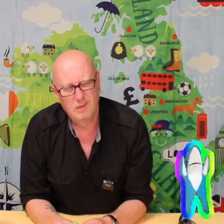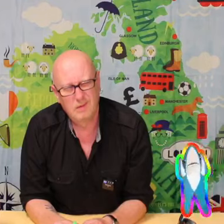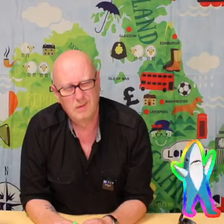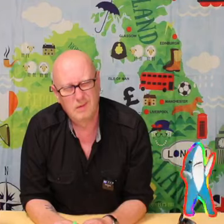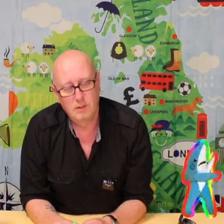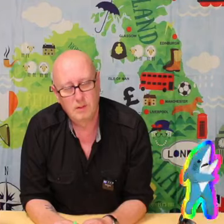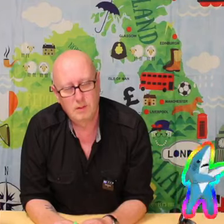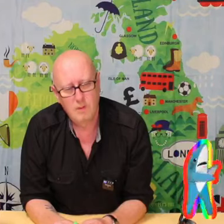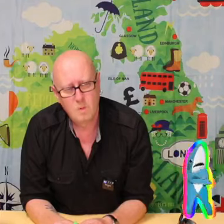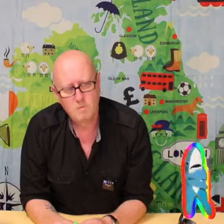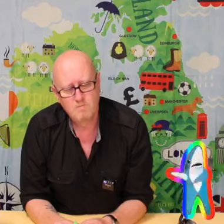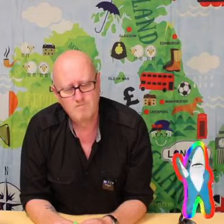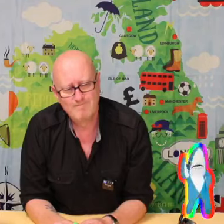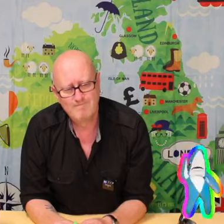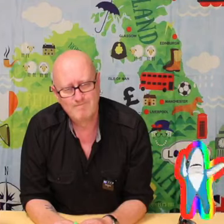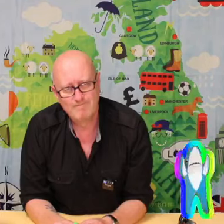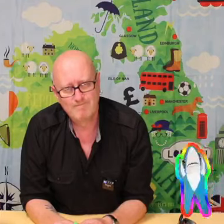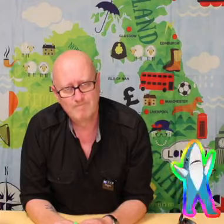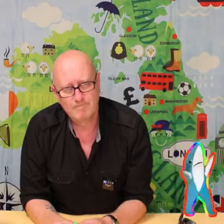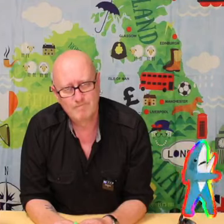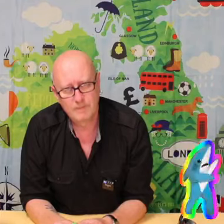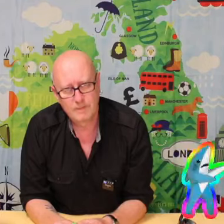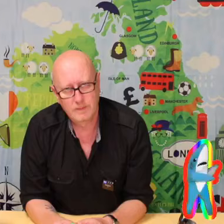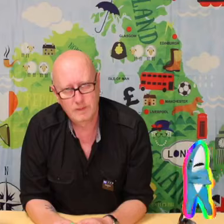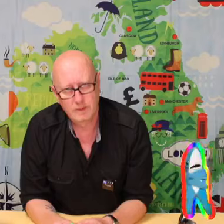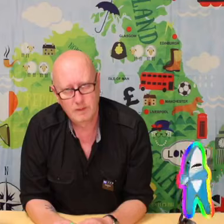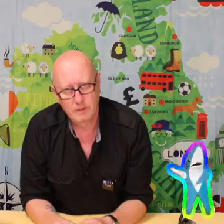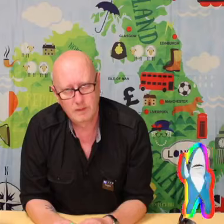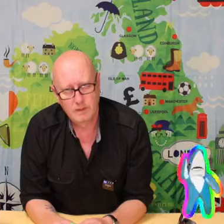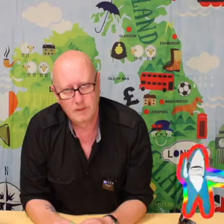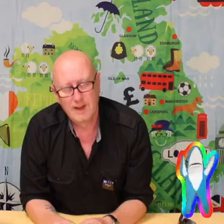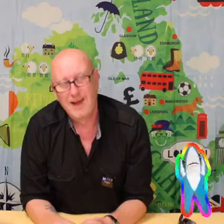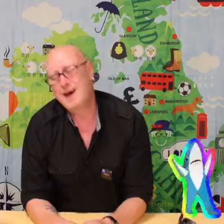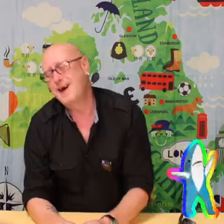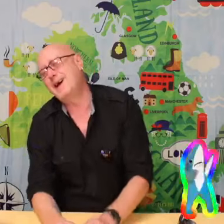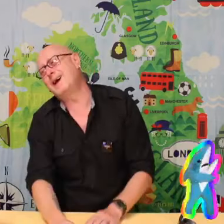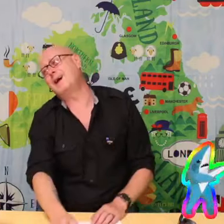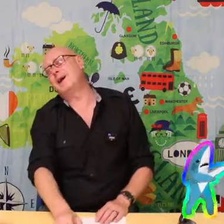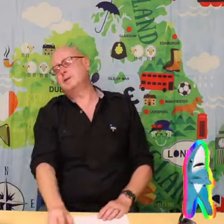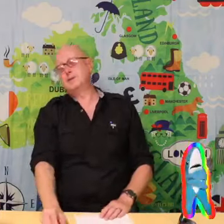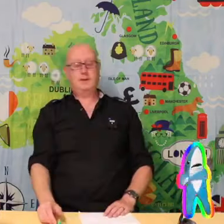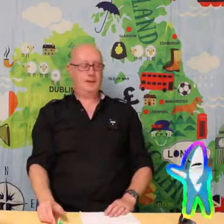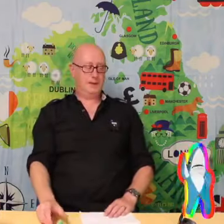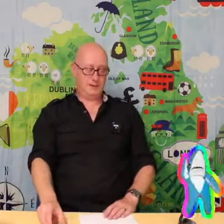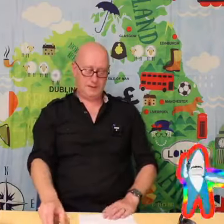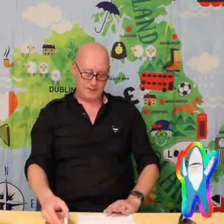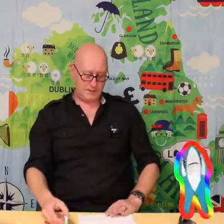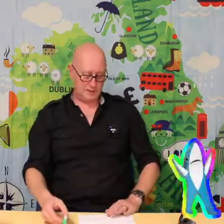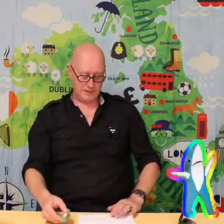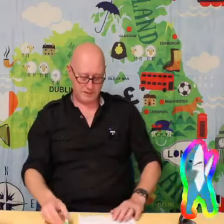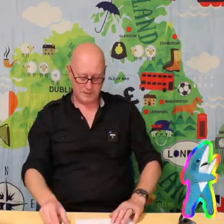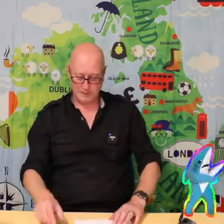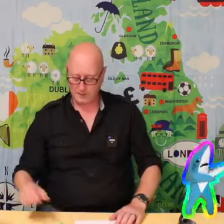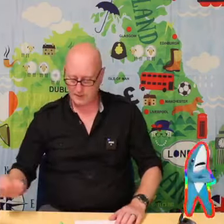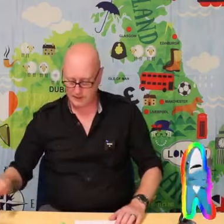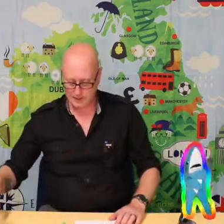the music marathon you did to raise money. Right. The Darth Audio Marathon. That was and we were all sat out in the sun. Book. Steve-O was